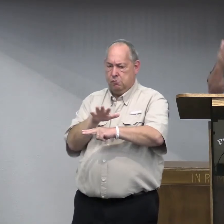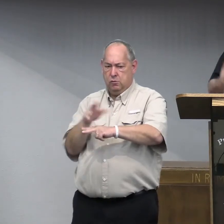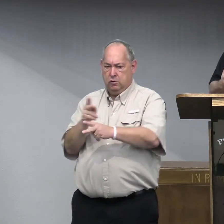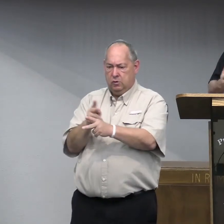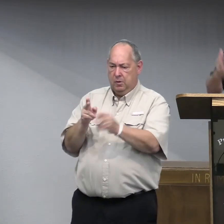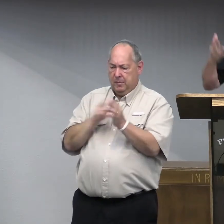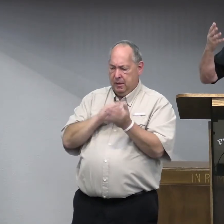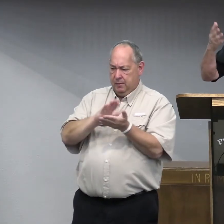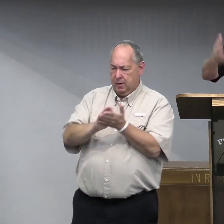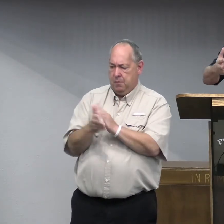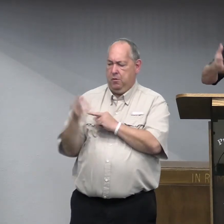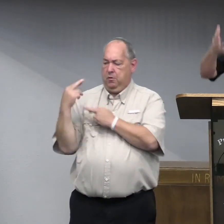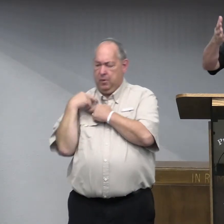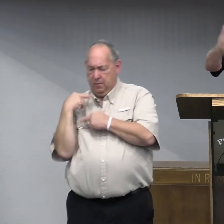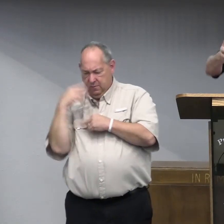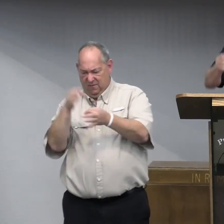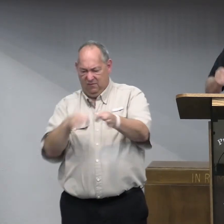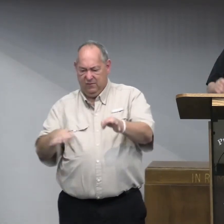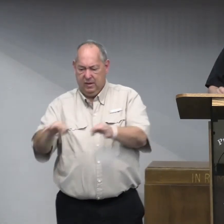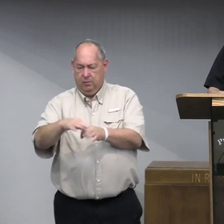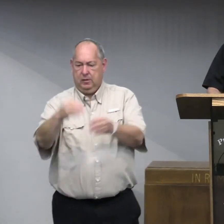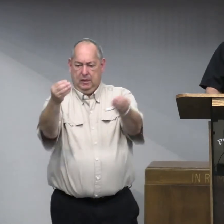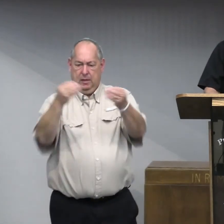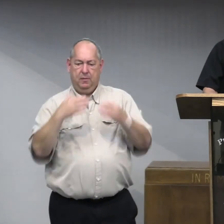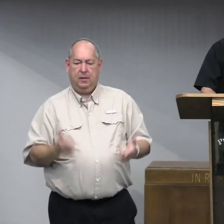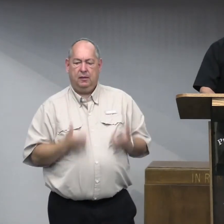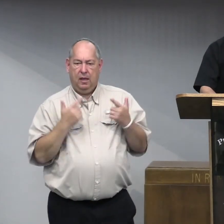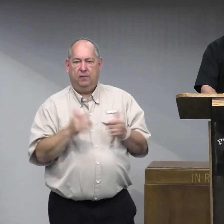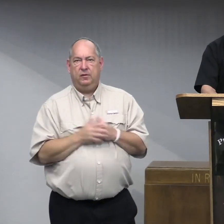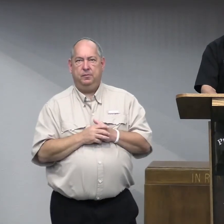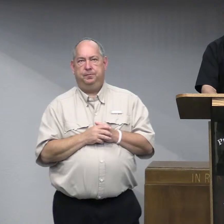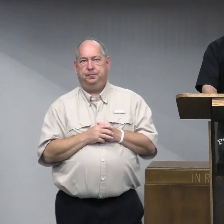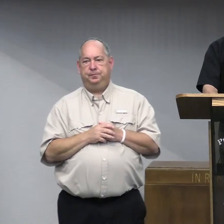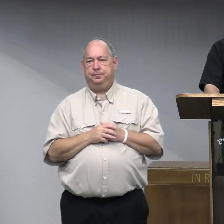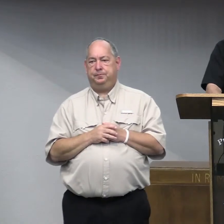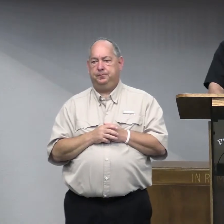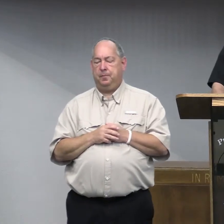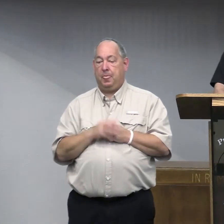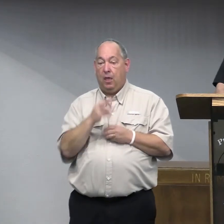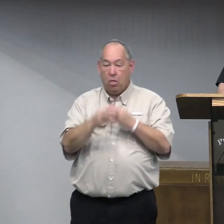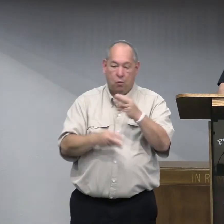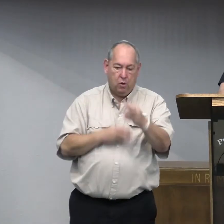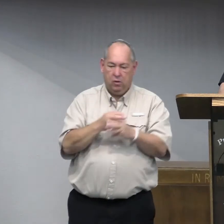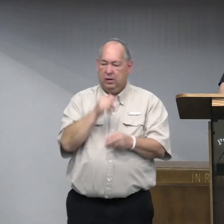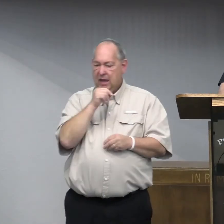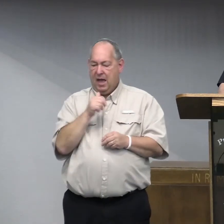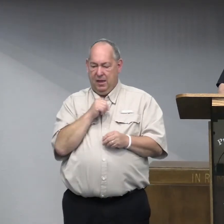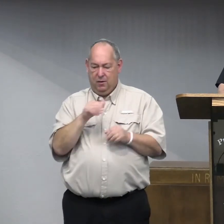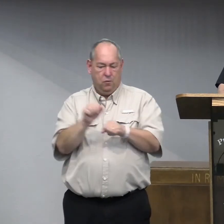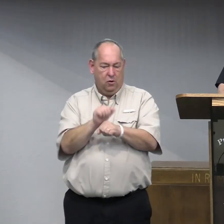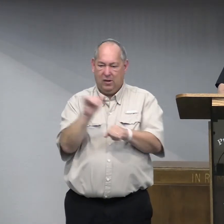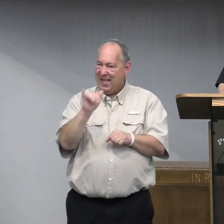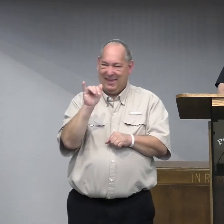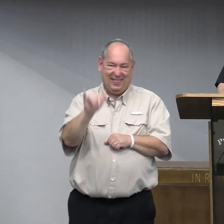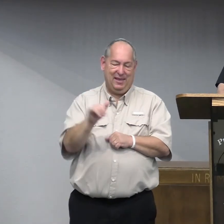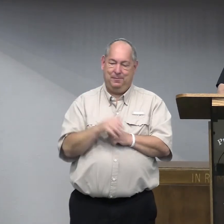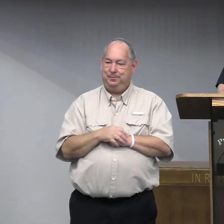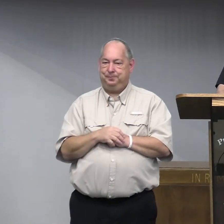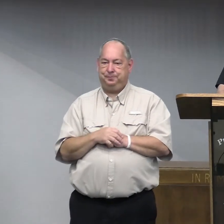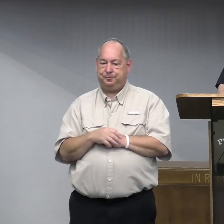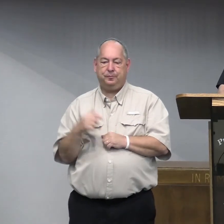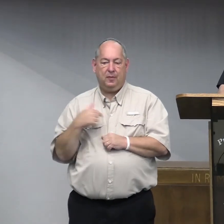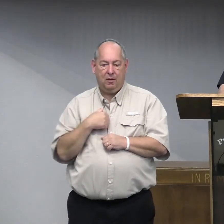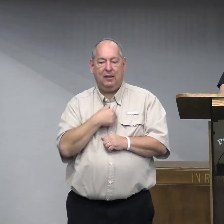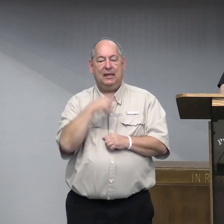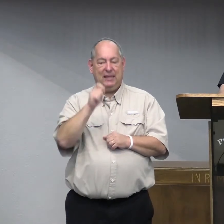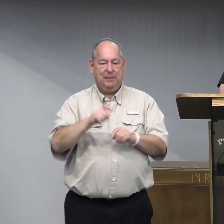was responsible for the field that was in his life. The world does not operate like that. We are